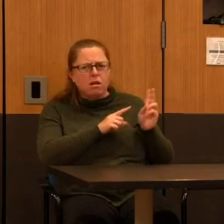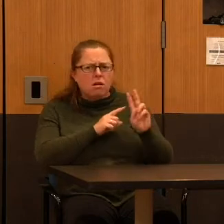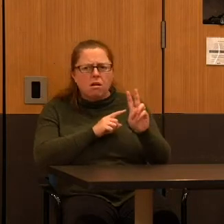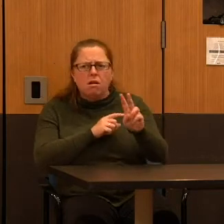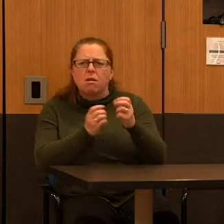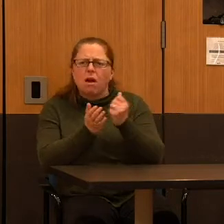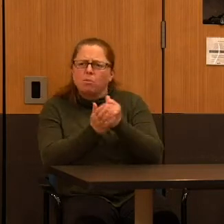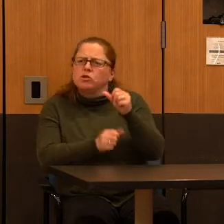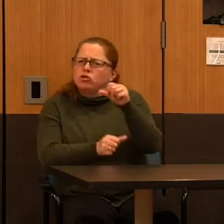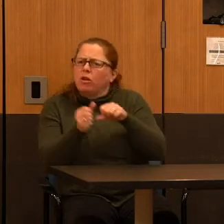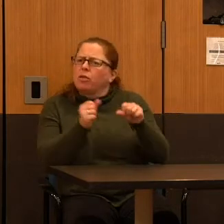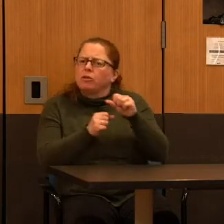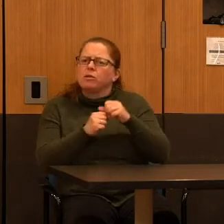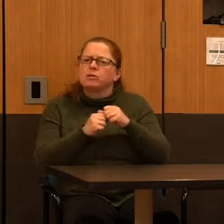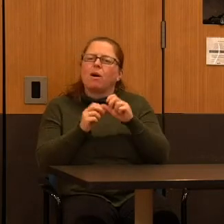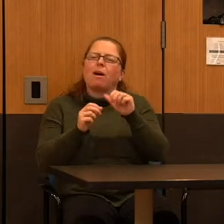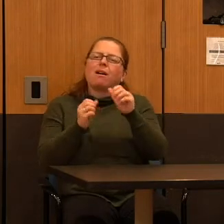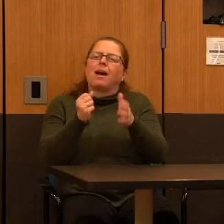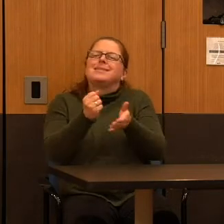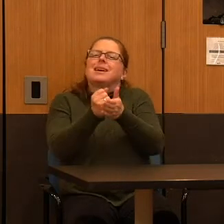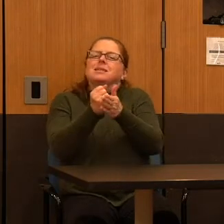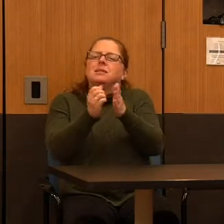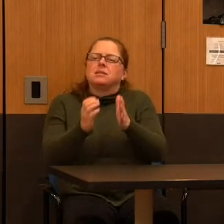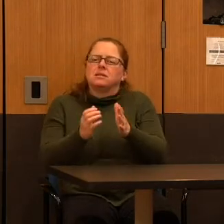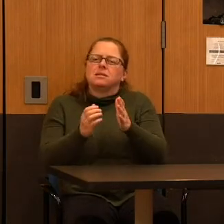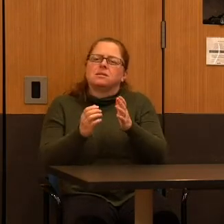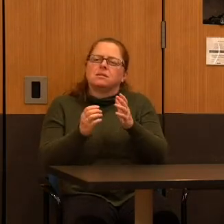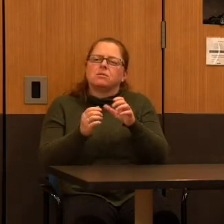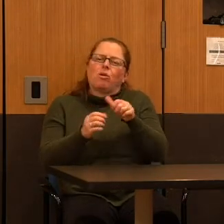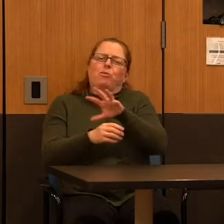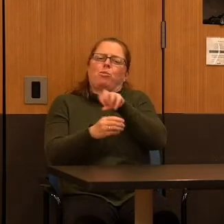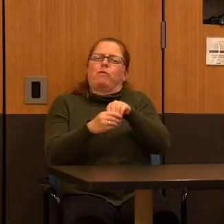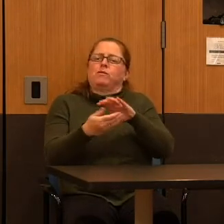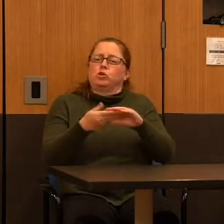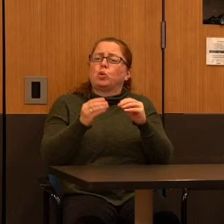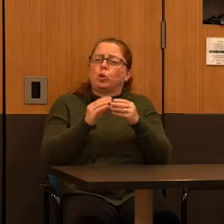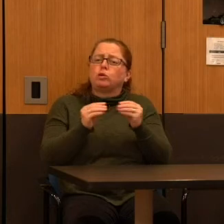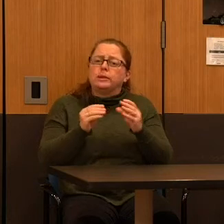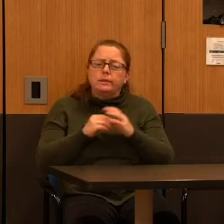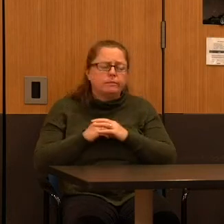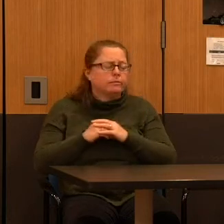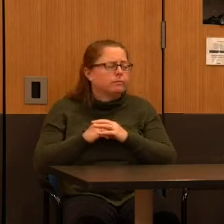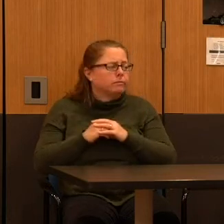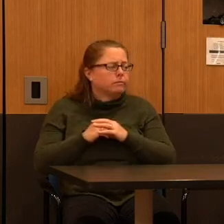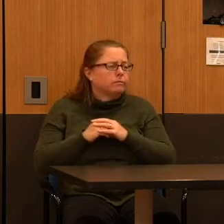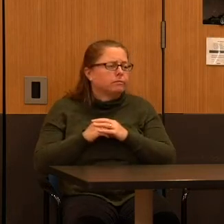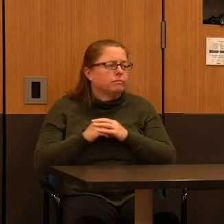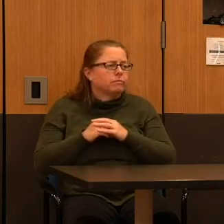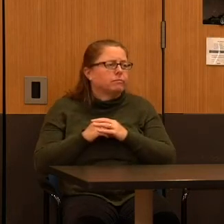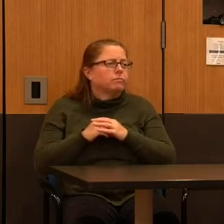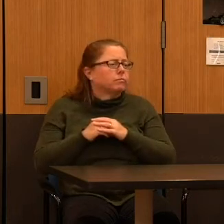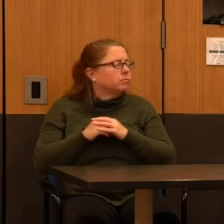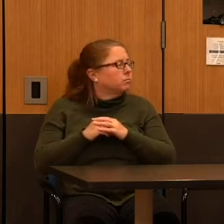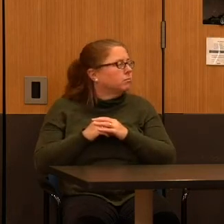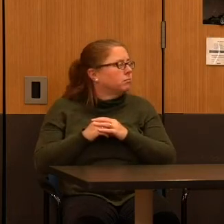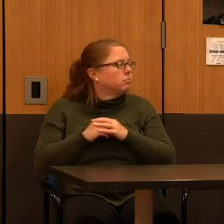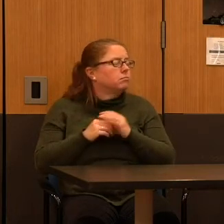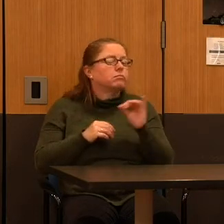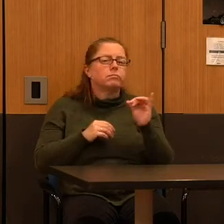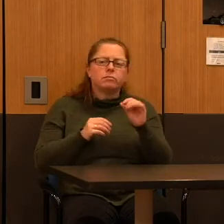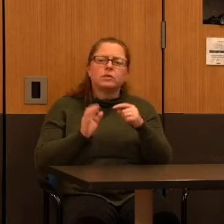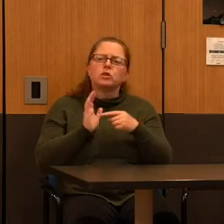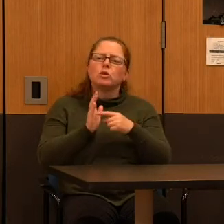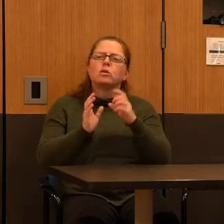think the attendants are often, and helpers are sort of another part of the story. It also suggests a search